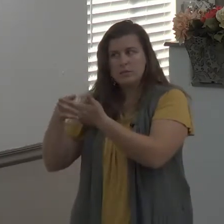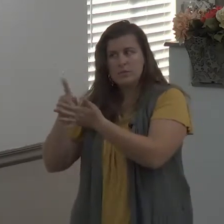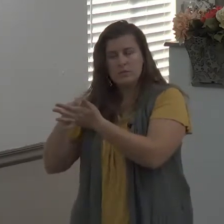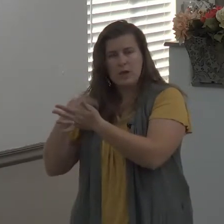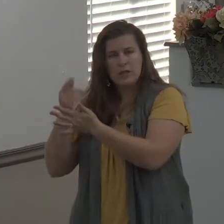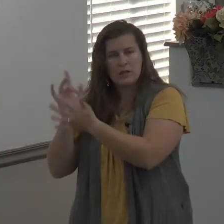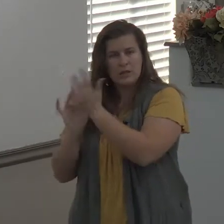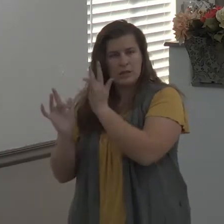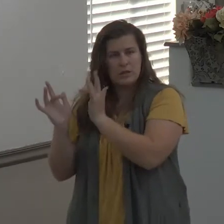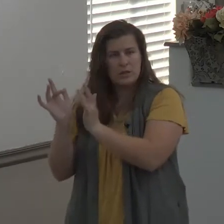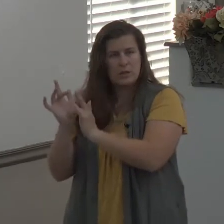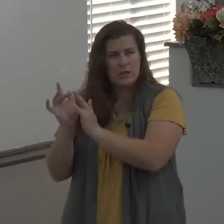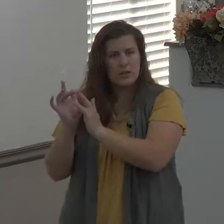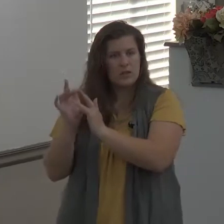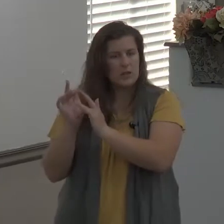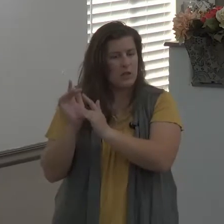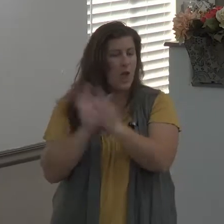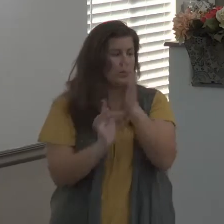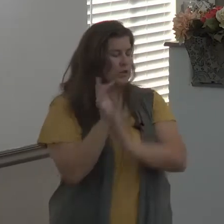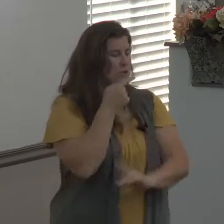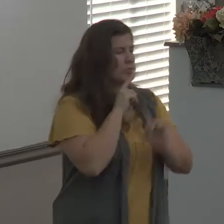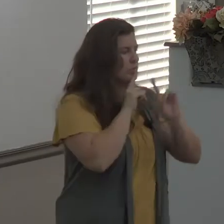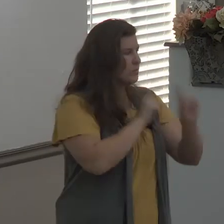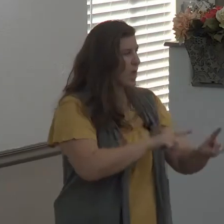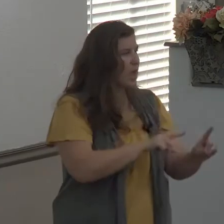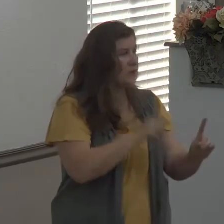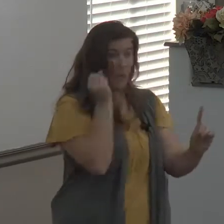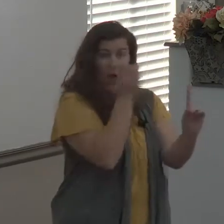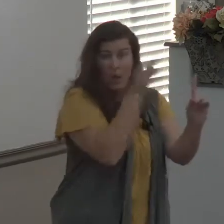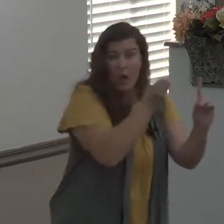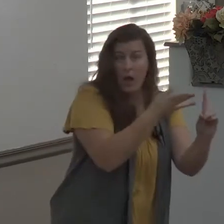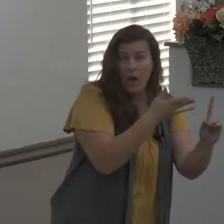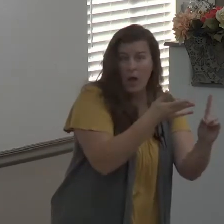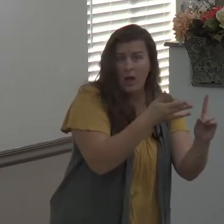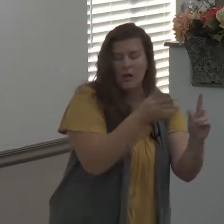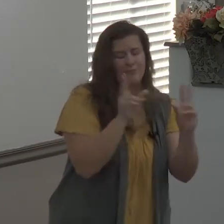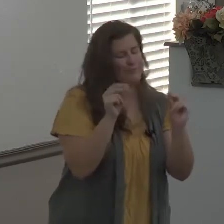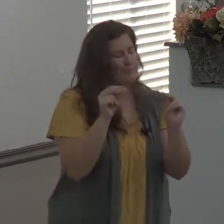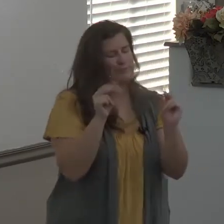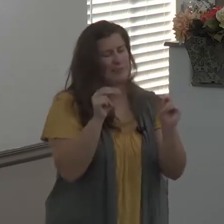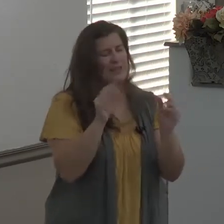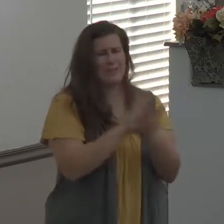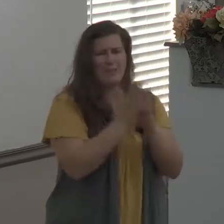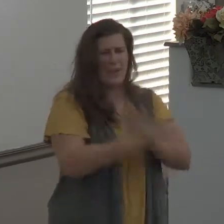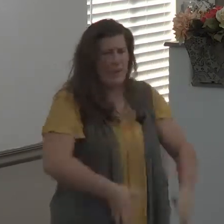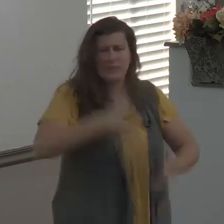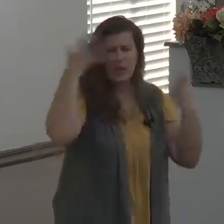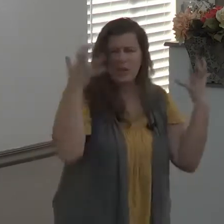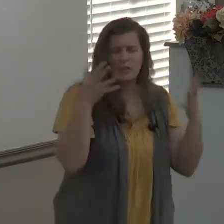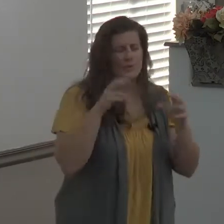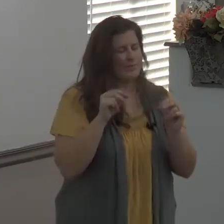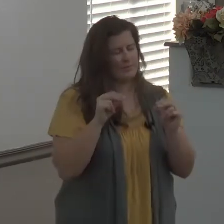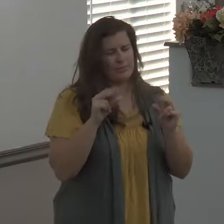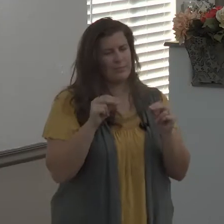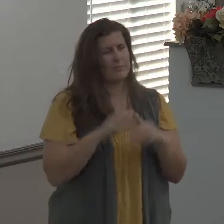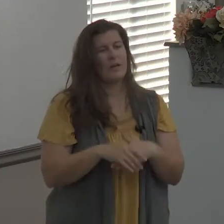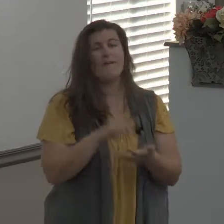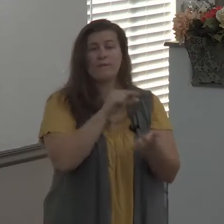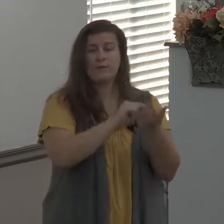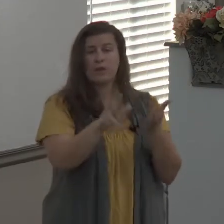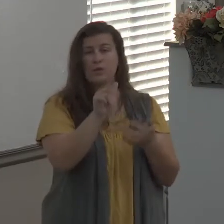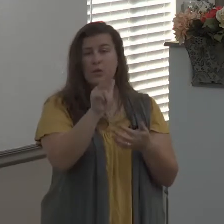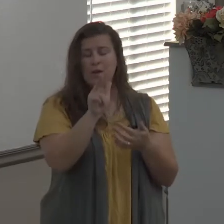Messiah. We know who you are. He's rebuking Jesus. But you know what Jesus does? He doesn't yell at